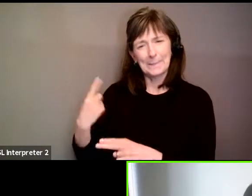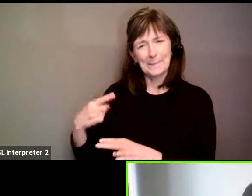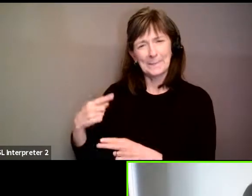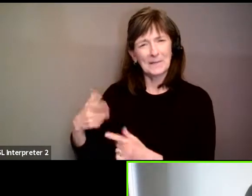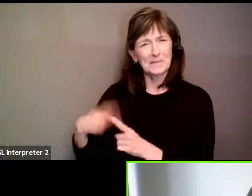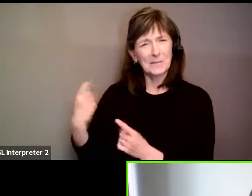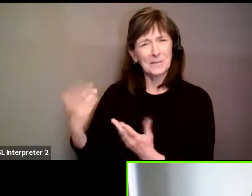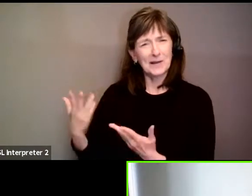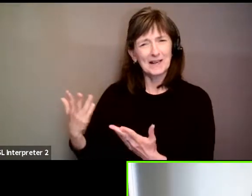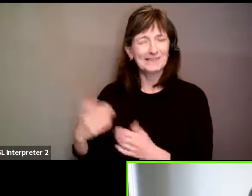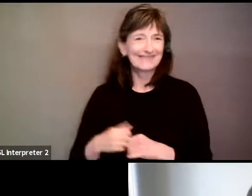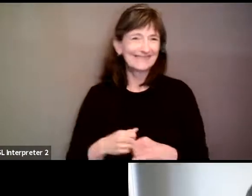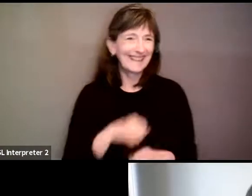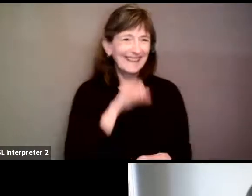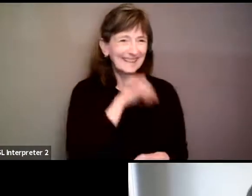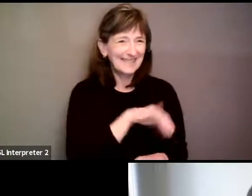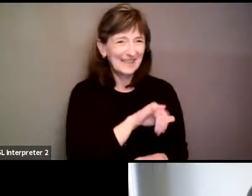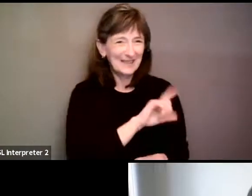fun question. I love that question.